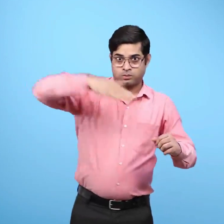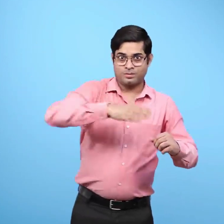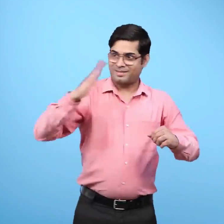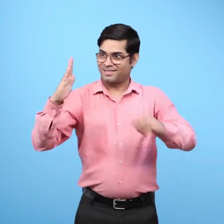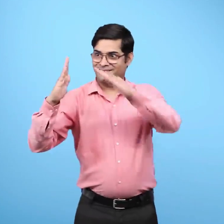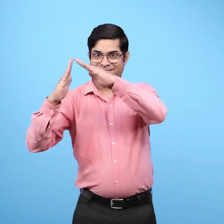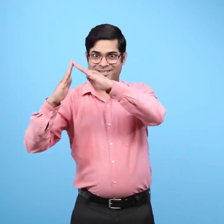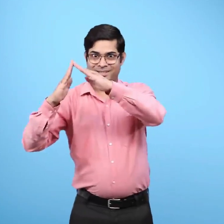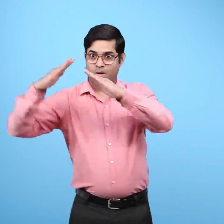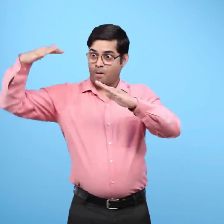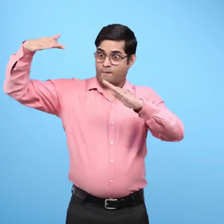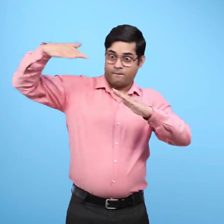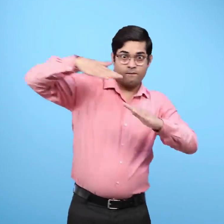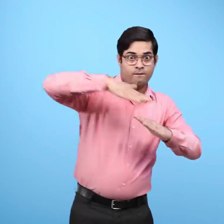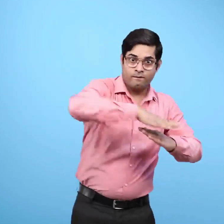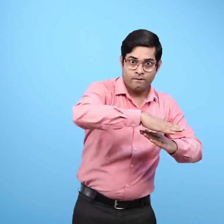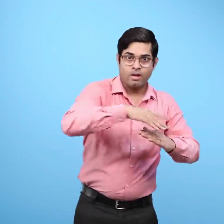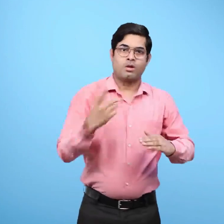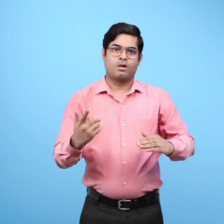Which slide has a larger angle?